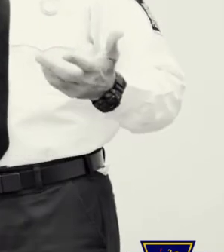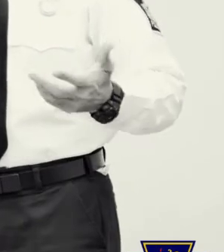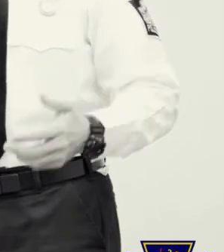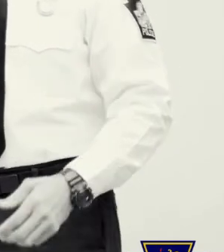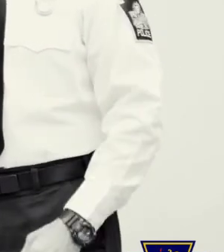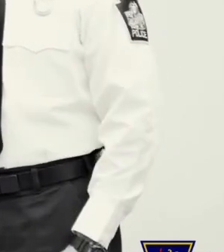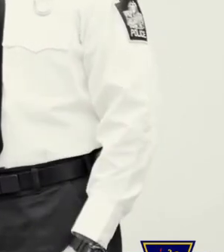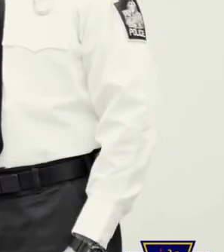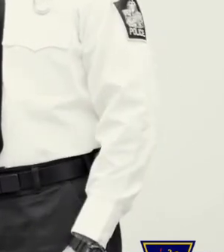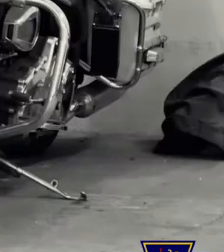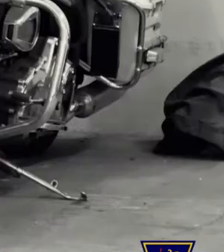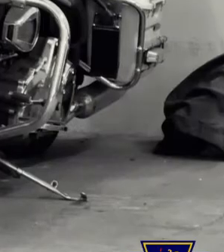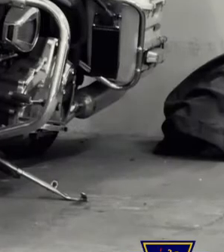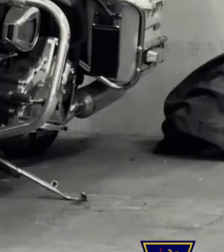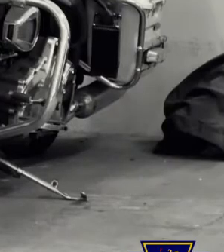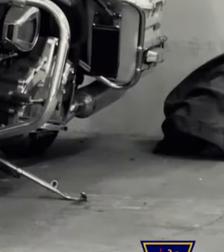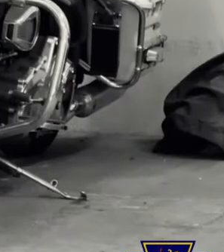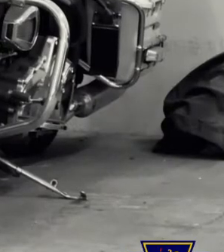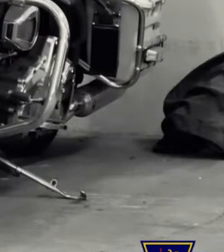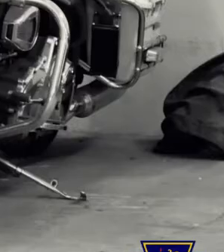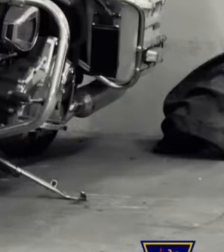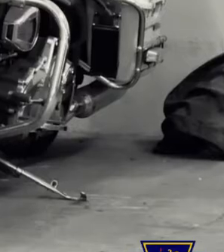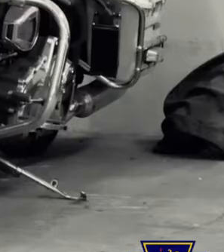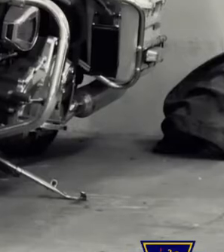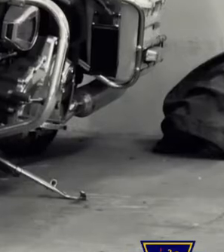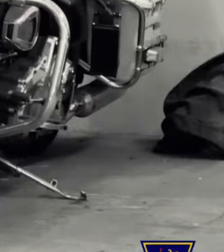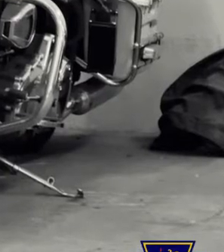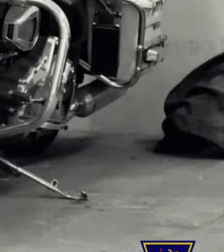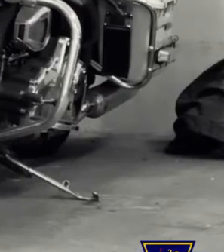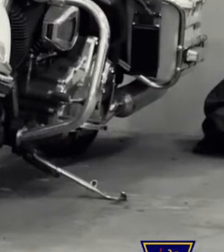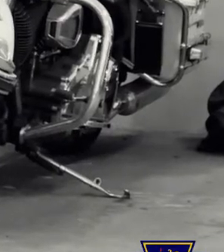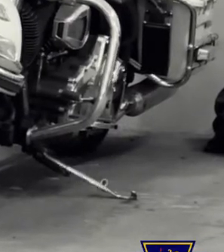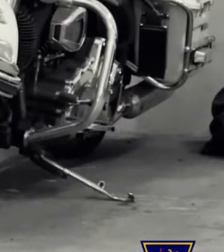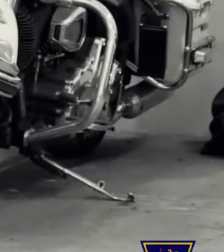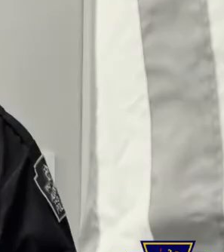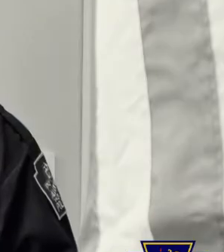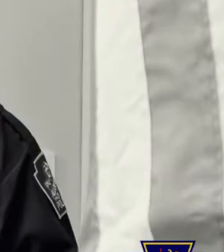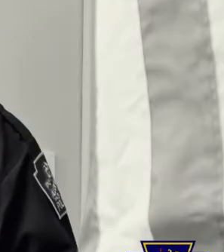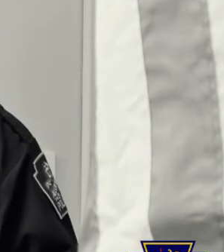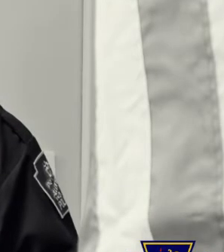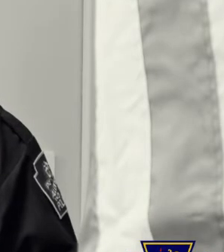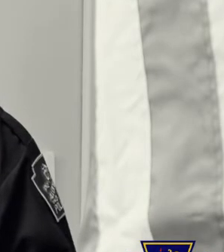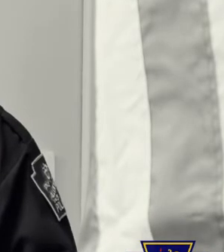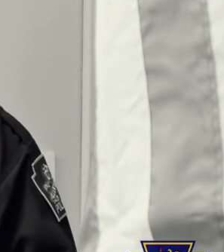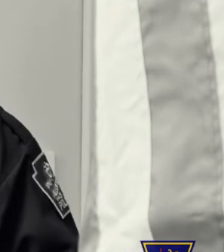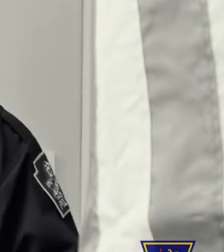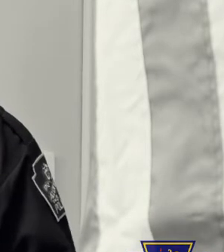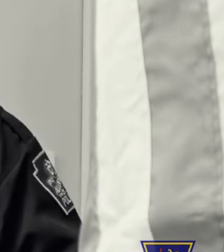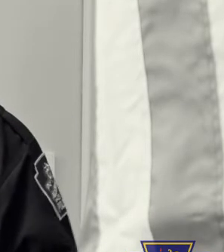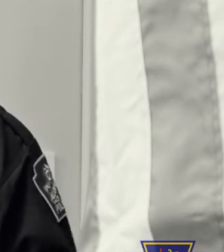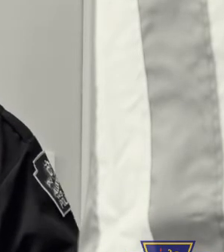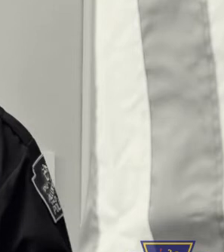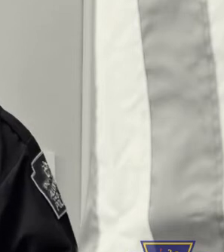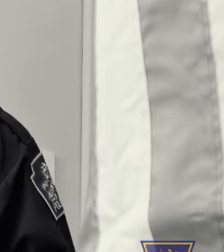Carlos Salas. Hello, My name